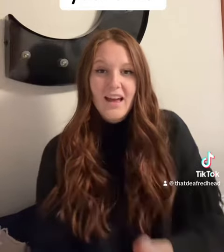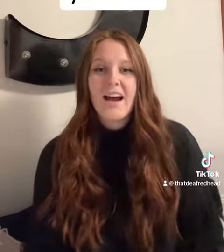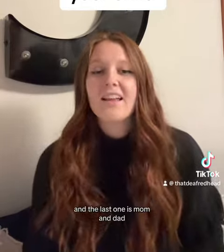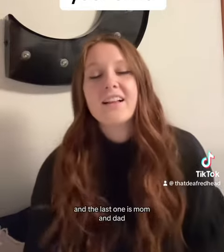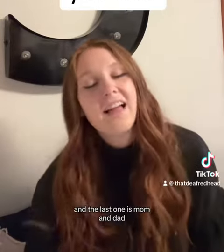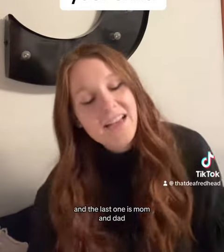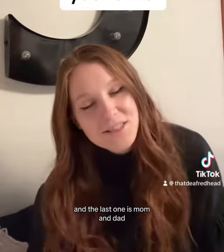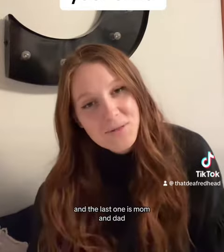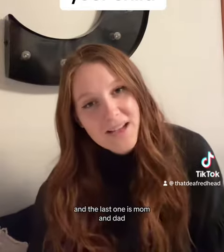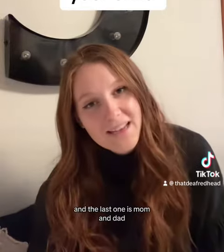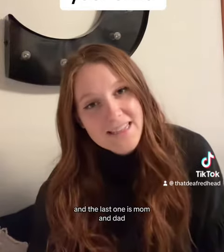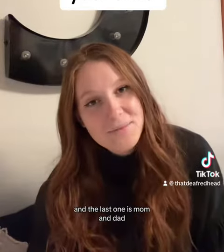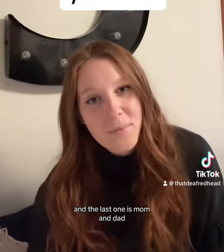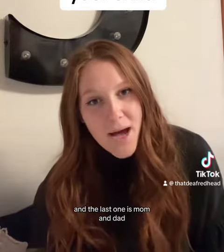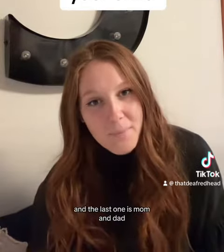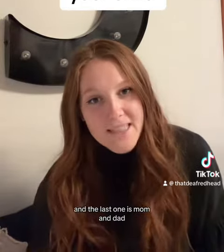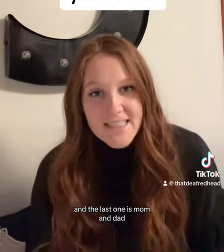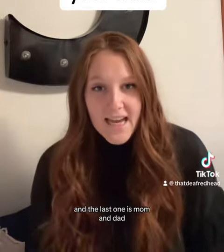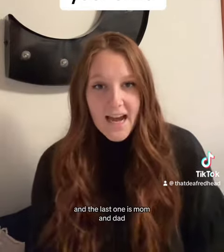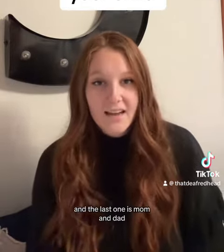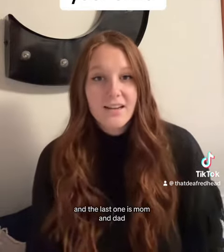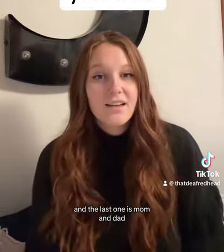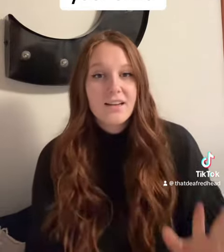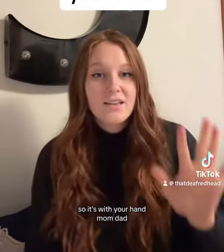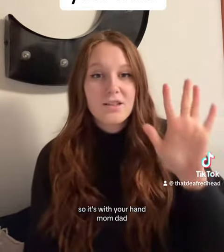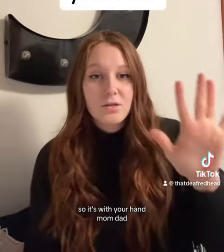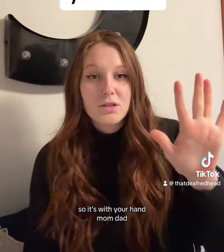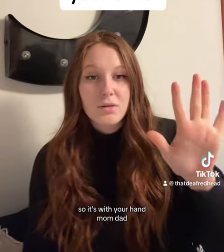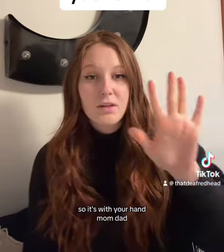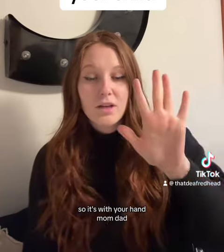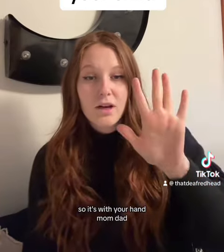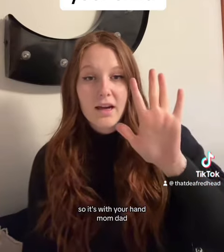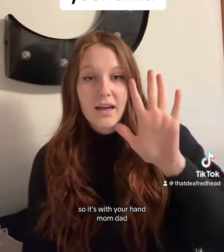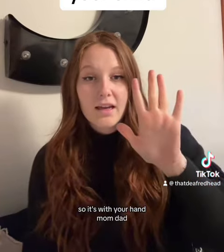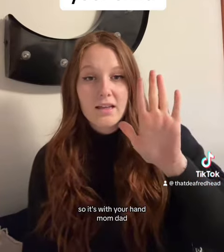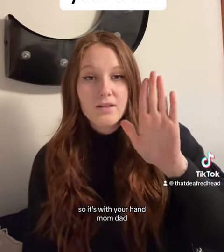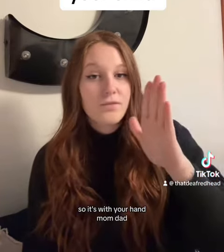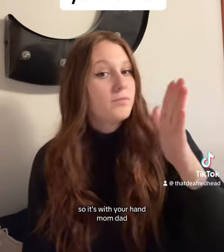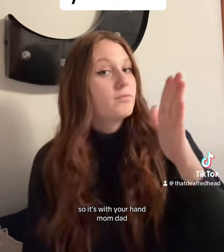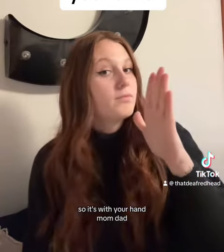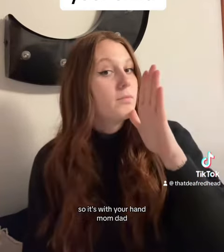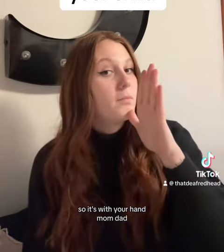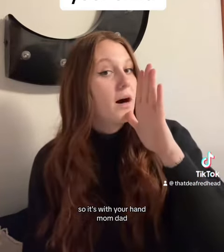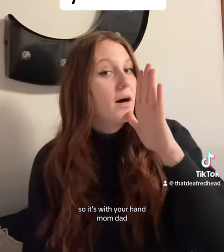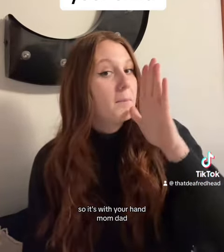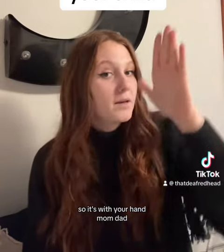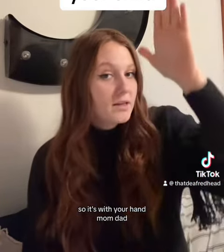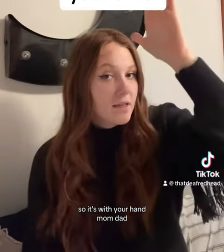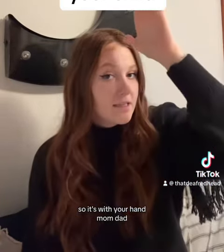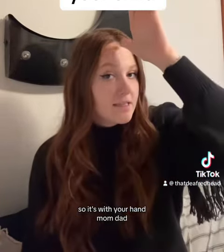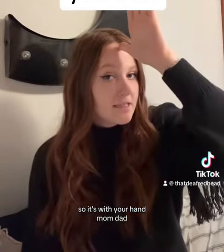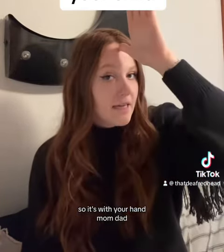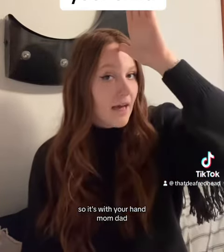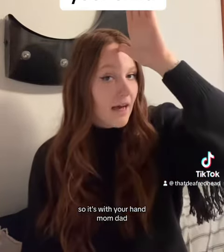And the last one is mom and dad. So it's with your hand, mom, dad.